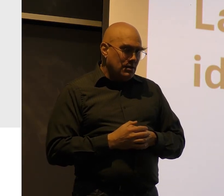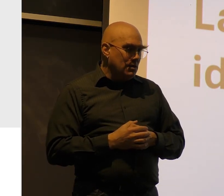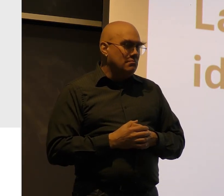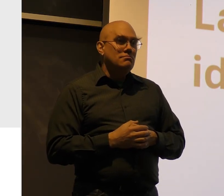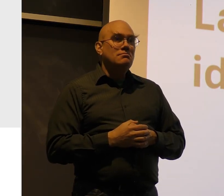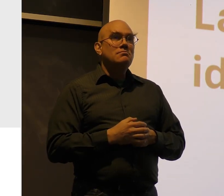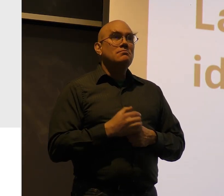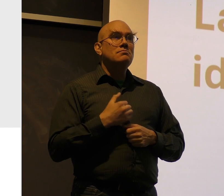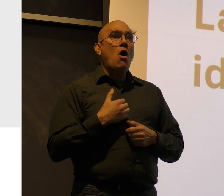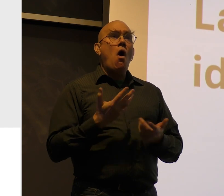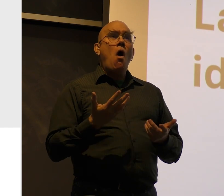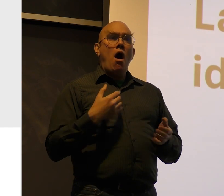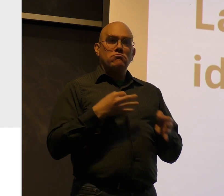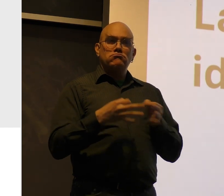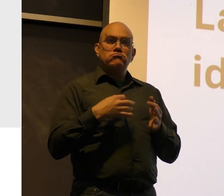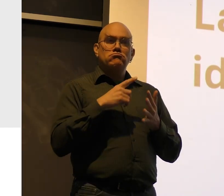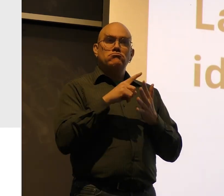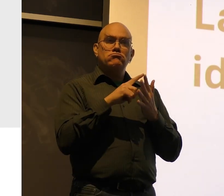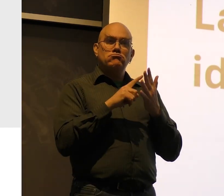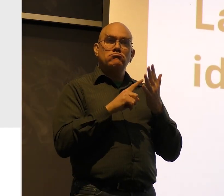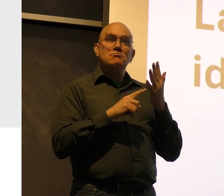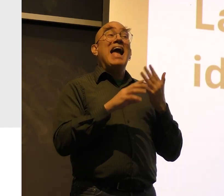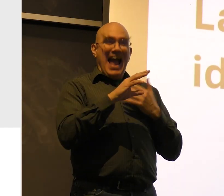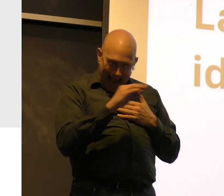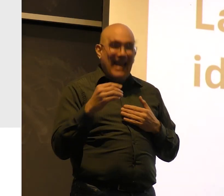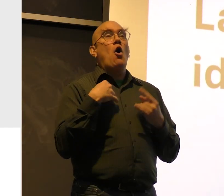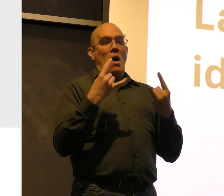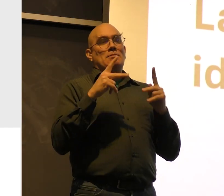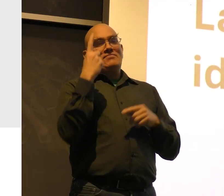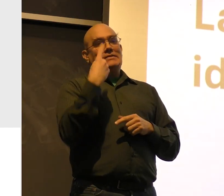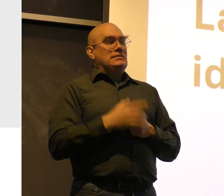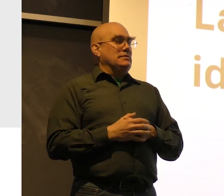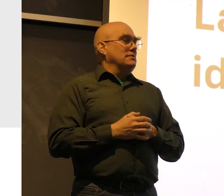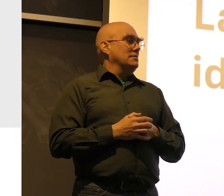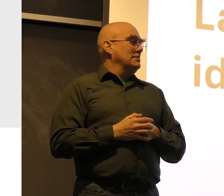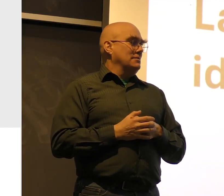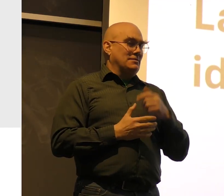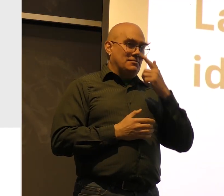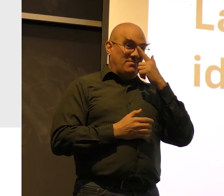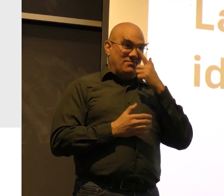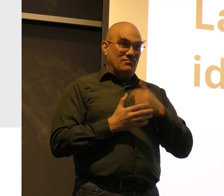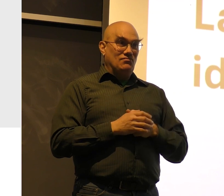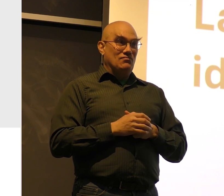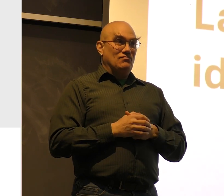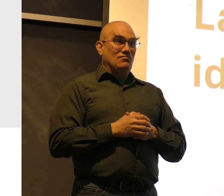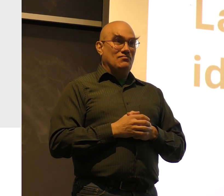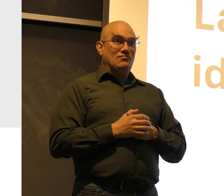with other people. And then I tried to explain, oh, I do this, that. And also, I pose with people and say